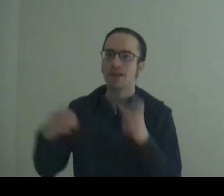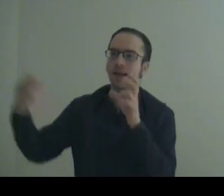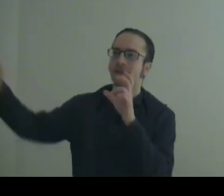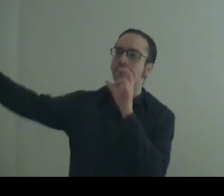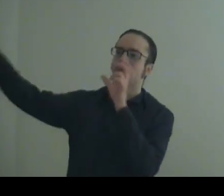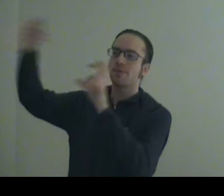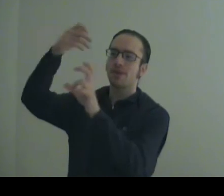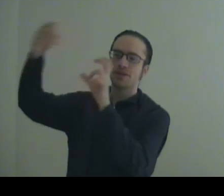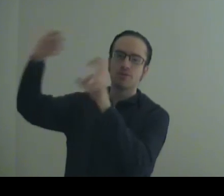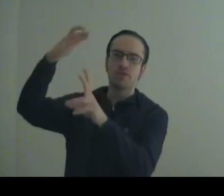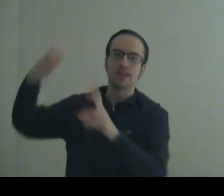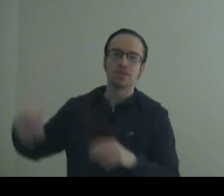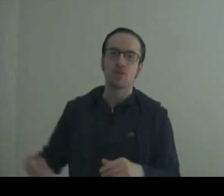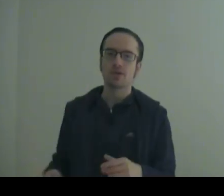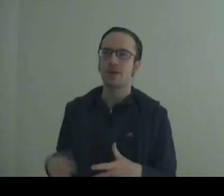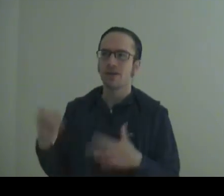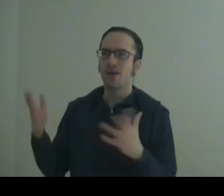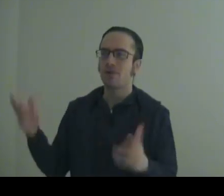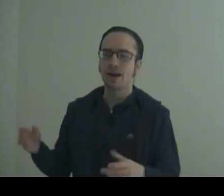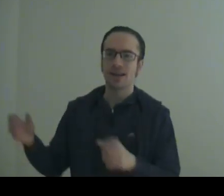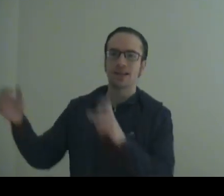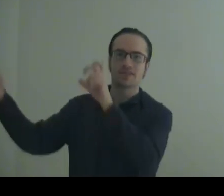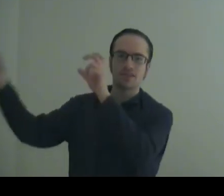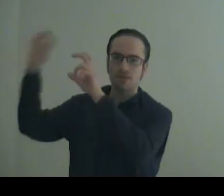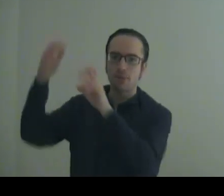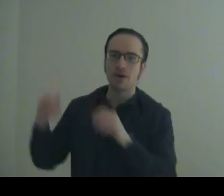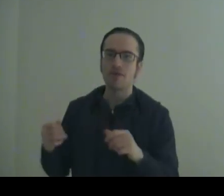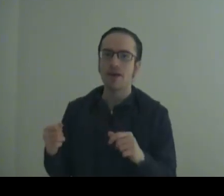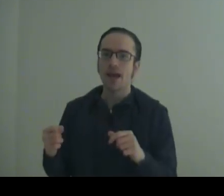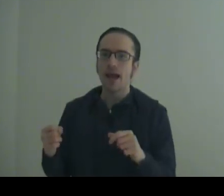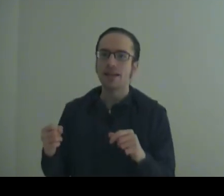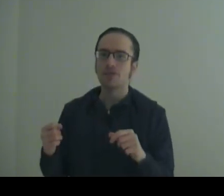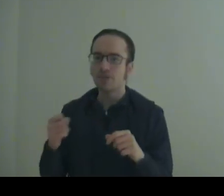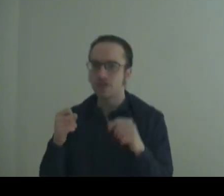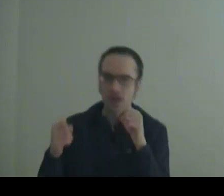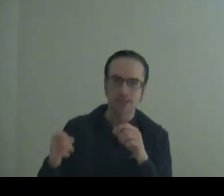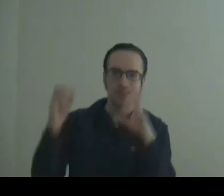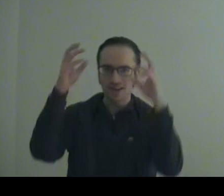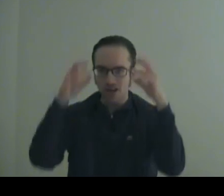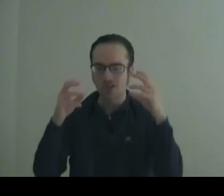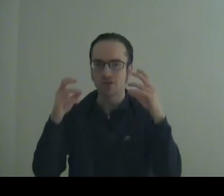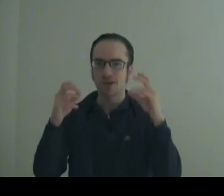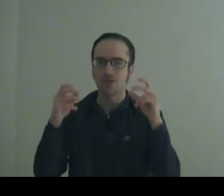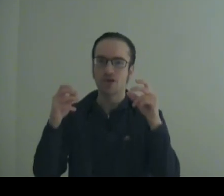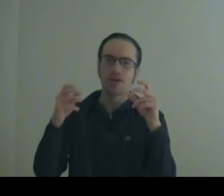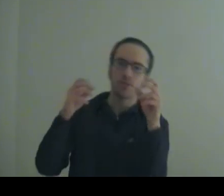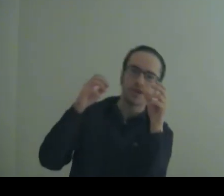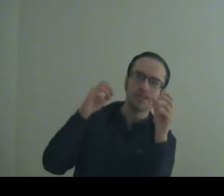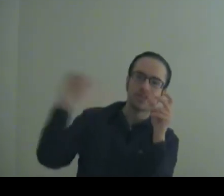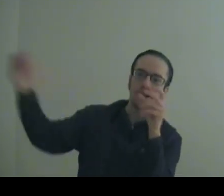like, something is moving towards him, another hover bike, I guess, from above, and he sort of ducks, and then it cuts to another shot where he's ducking,